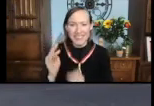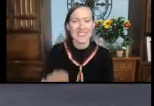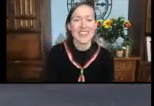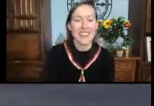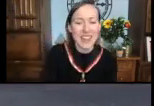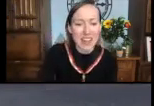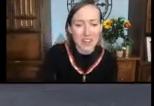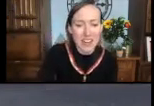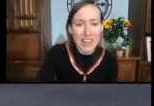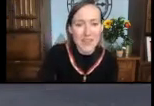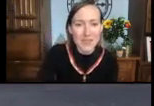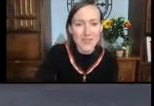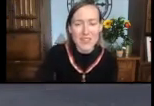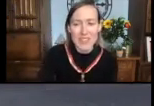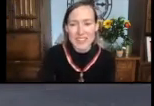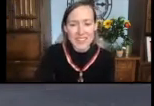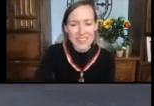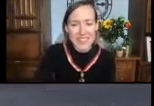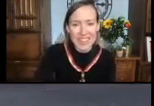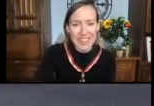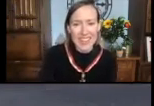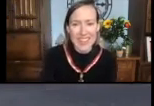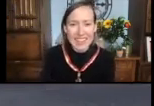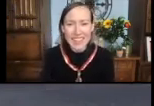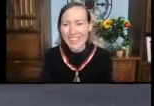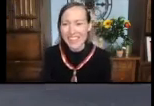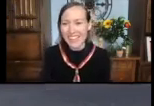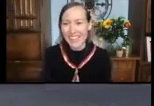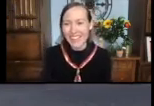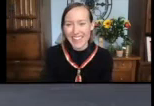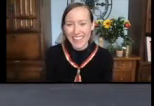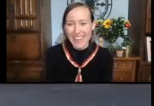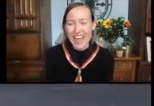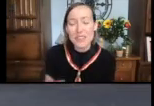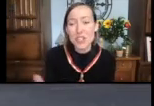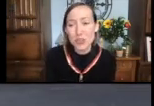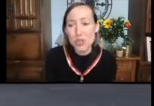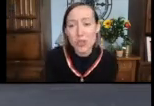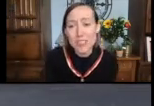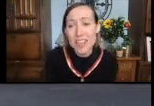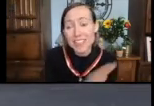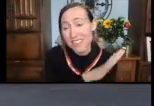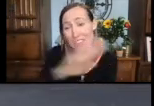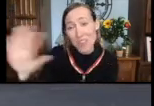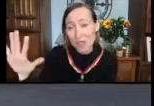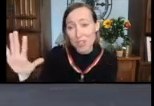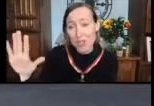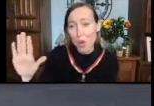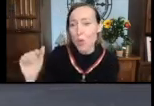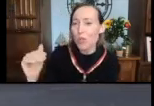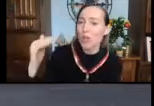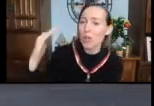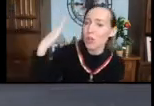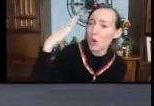Jesus. All right. Oh, that was excellent. I'll teach you 2 more signs and then you can do the